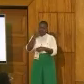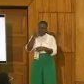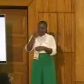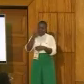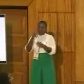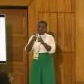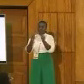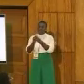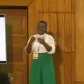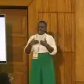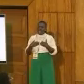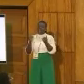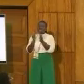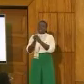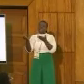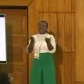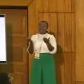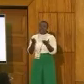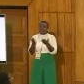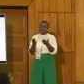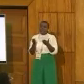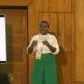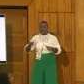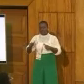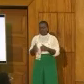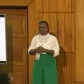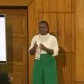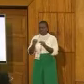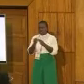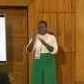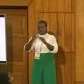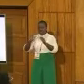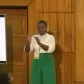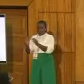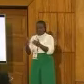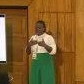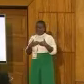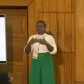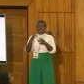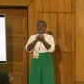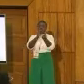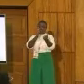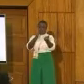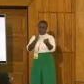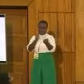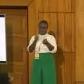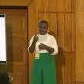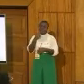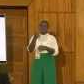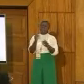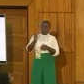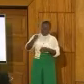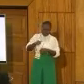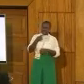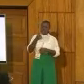public facilities. And then co-designing with the community built trust and ensured sustained engagement. So we could have said that, oh, we've